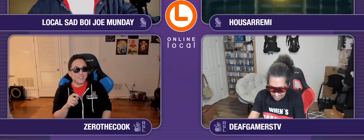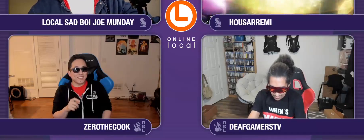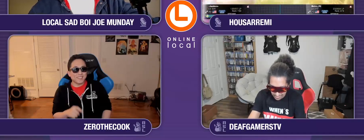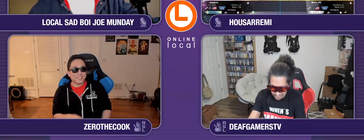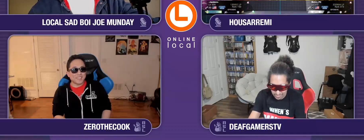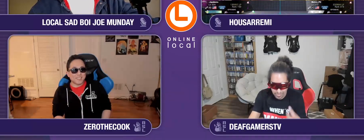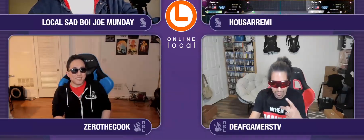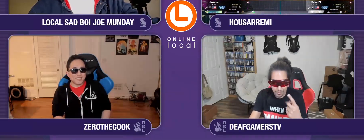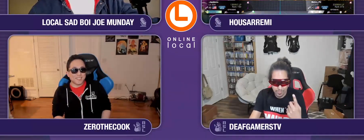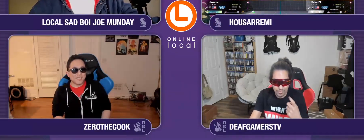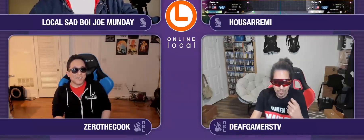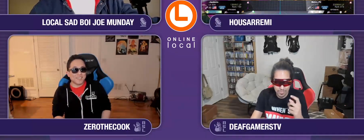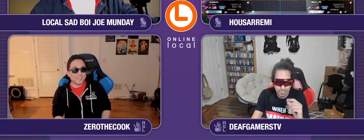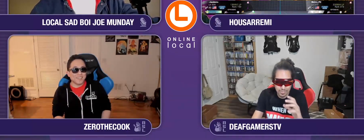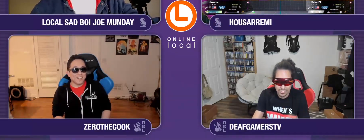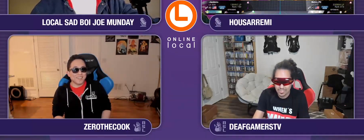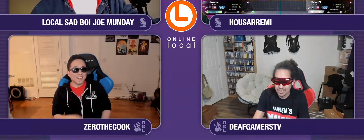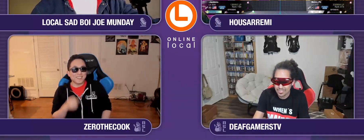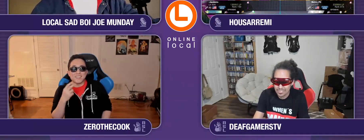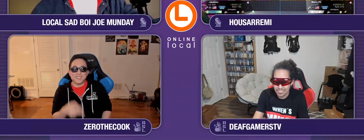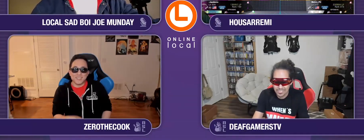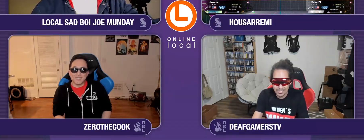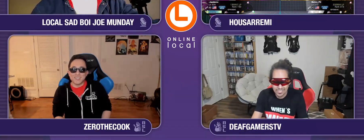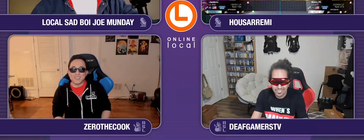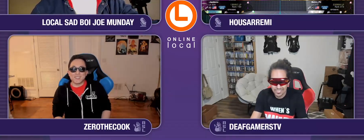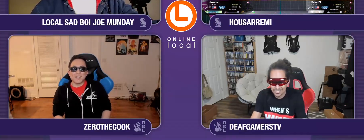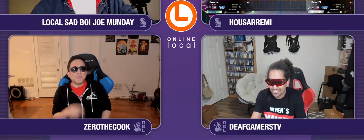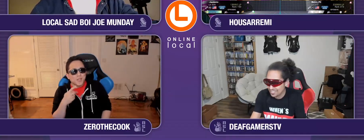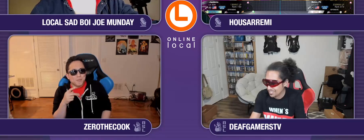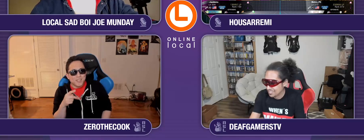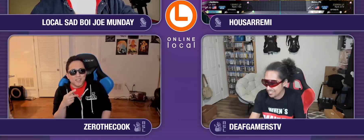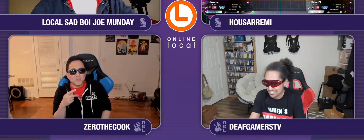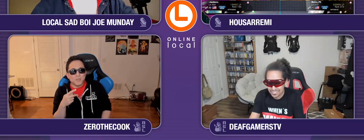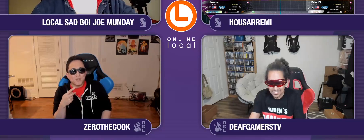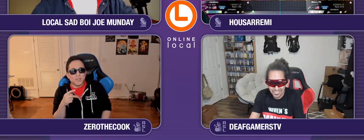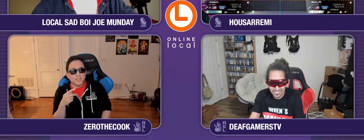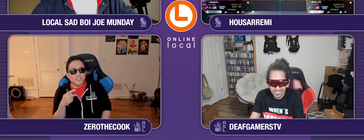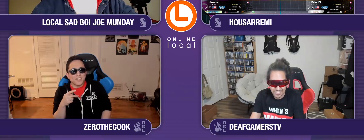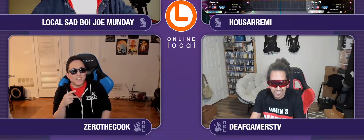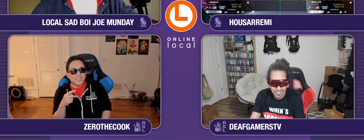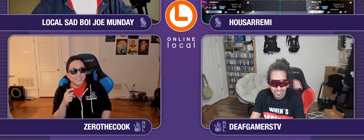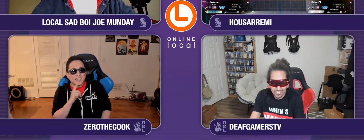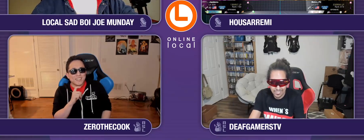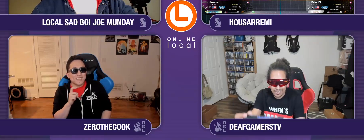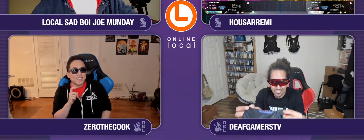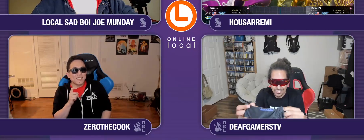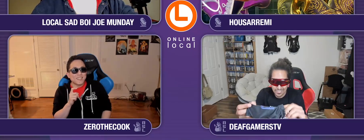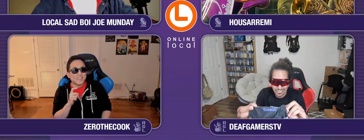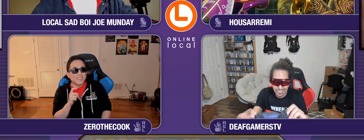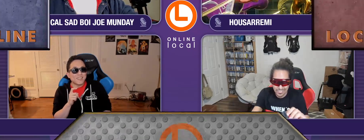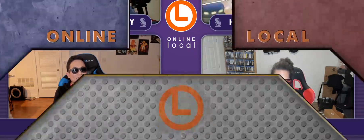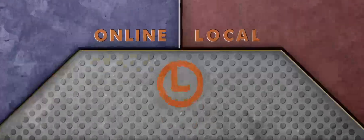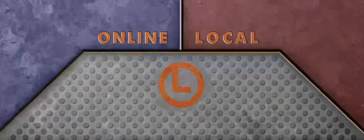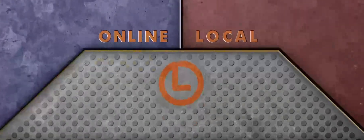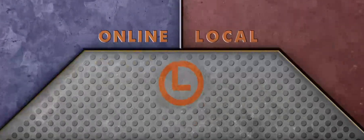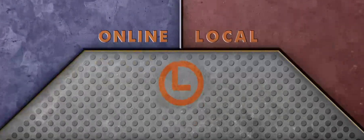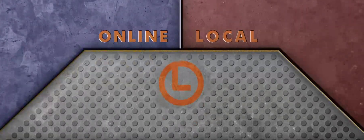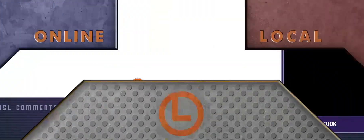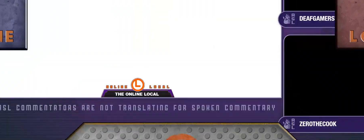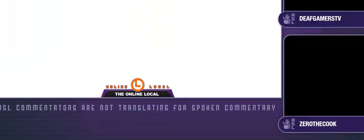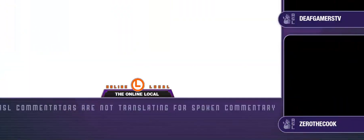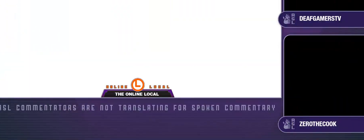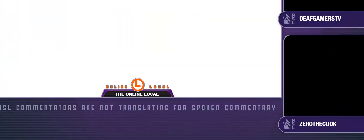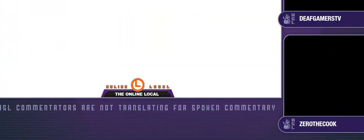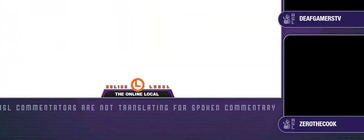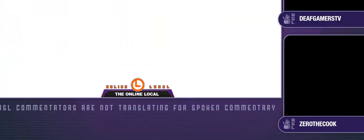It's cool shit. Go Dude. watch it. Where can you find that? Where can I find that? That's on Amazon streaming, I believe.